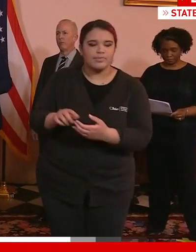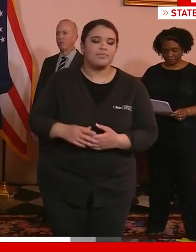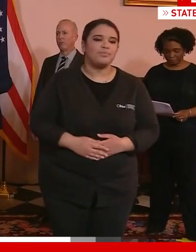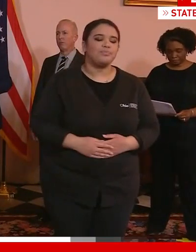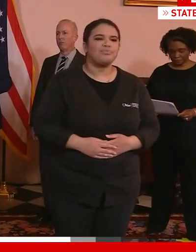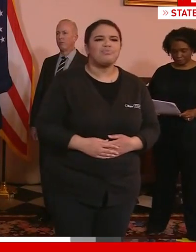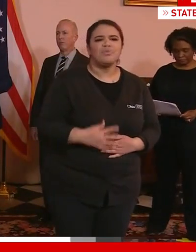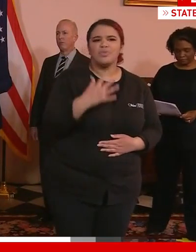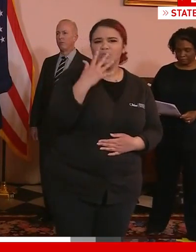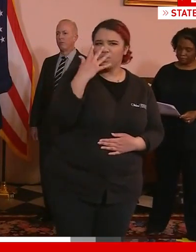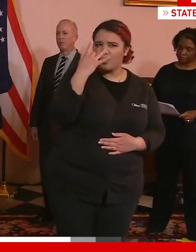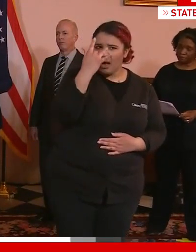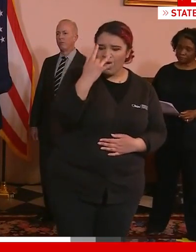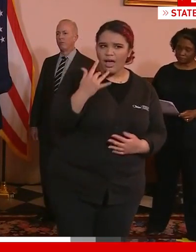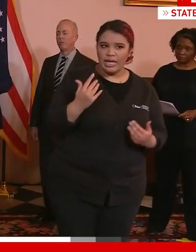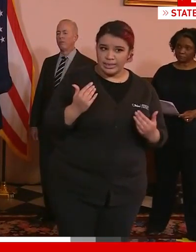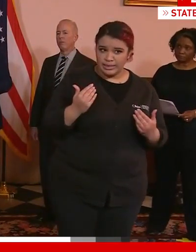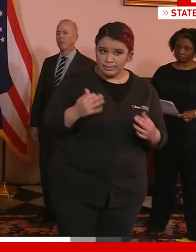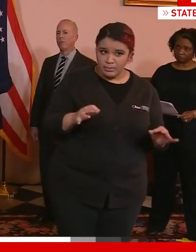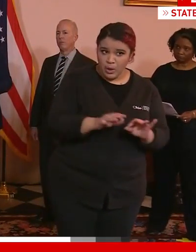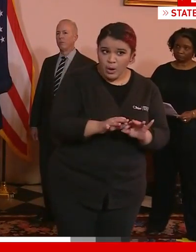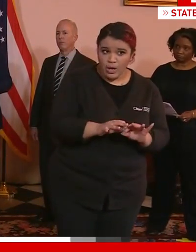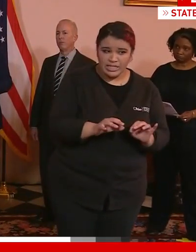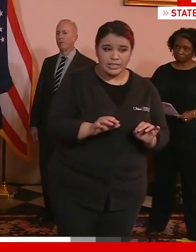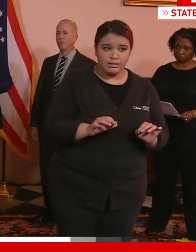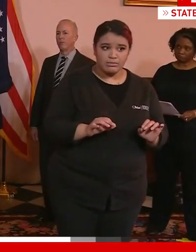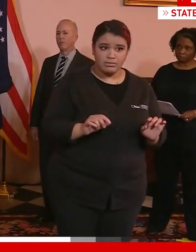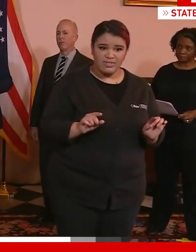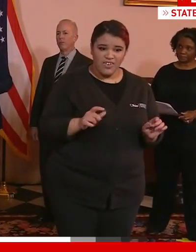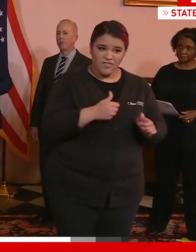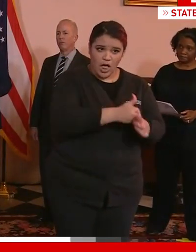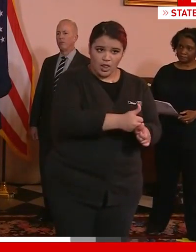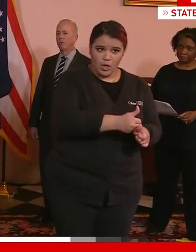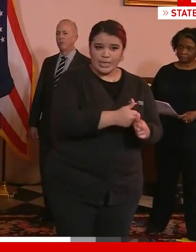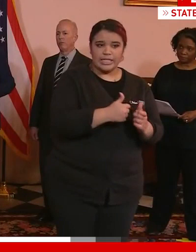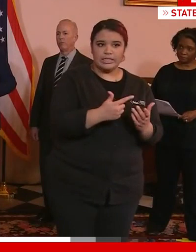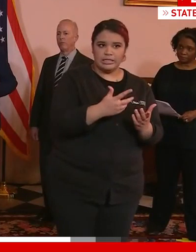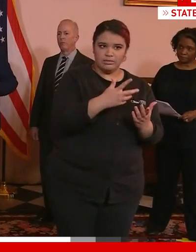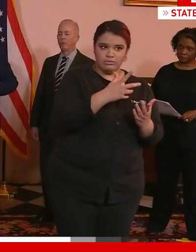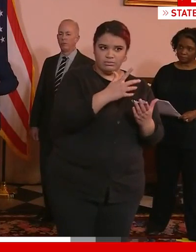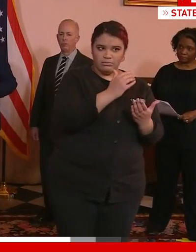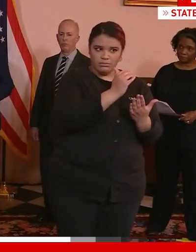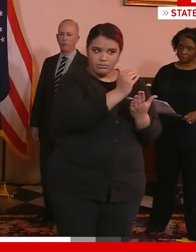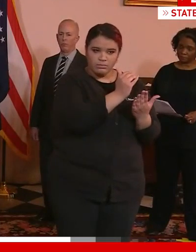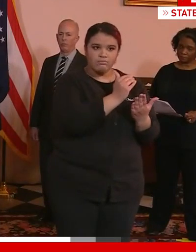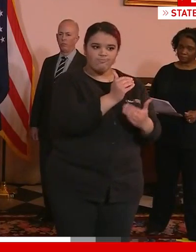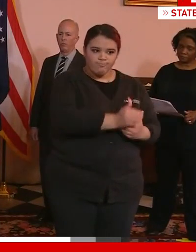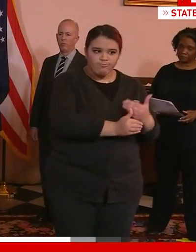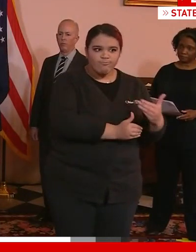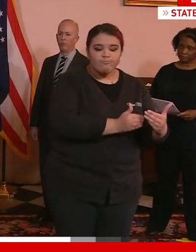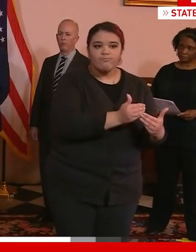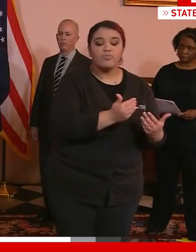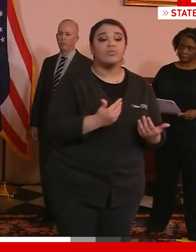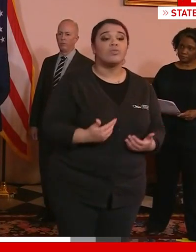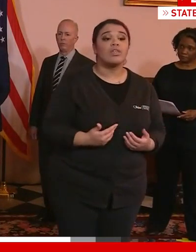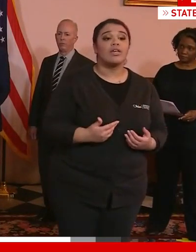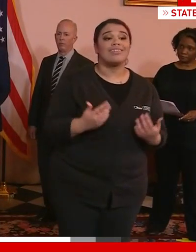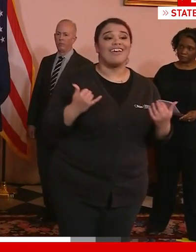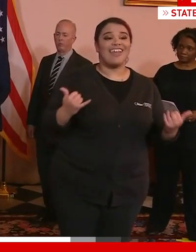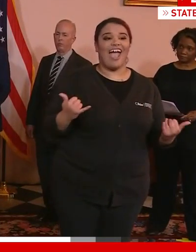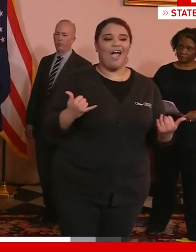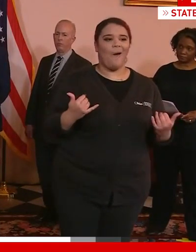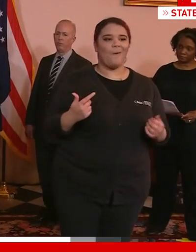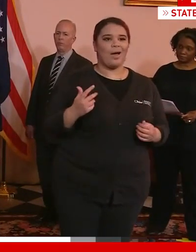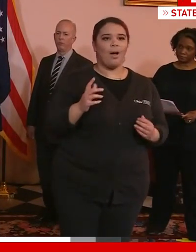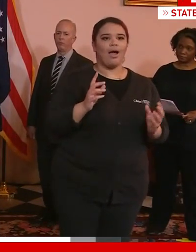at the hospital. Fewer people in waiting rooms, fewer people coming into our facilities is most likely better to reduce the spread of infection. But really